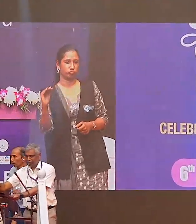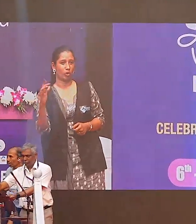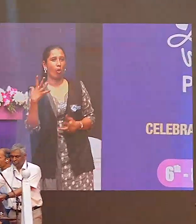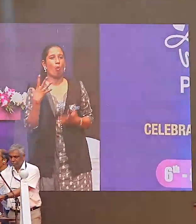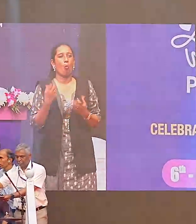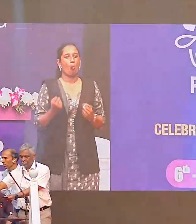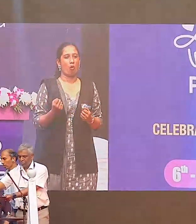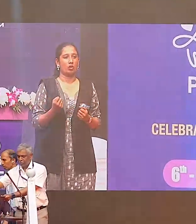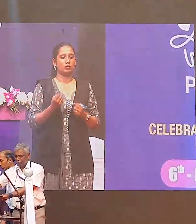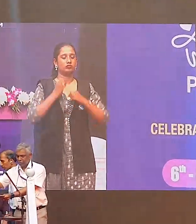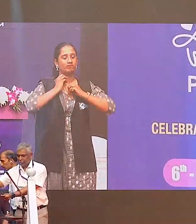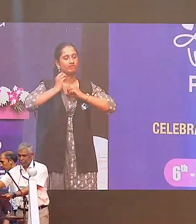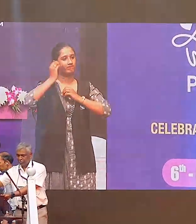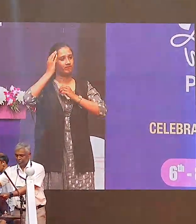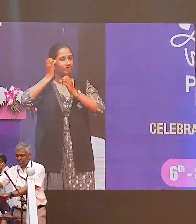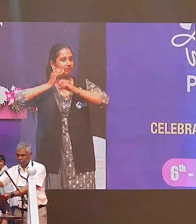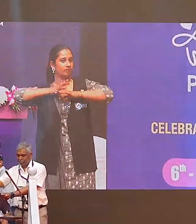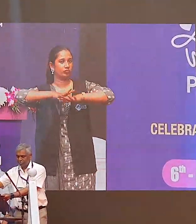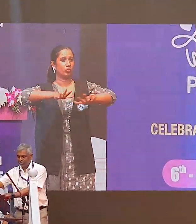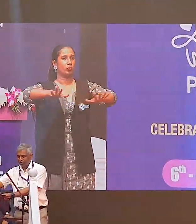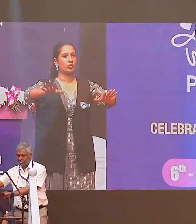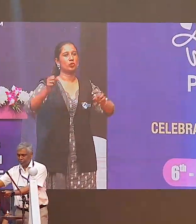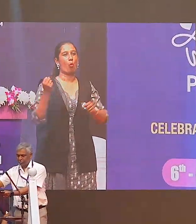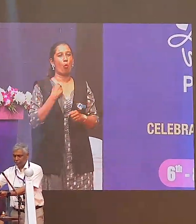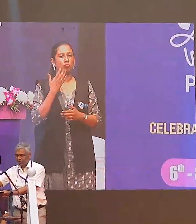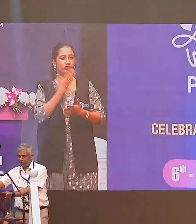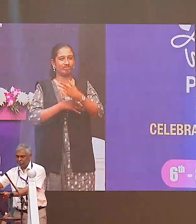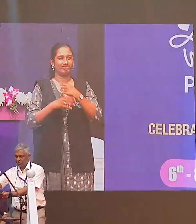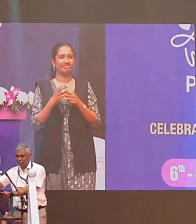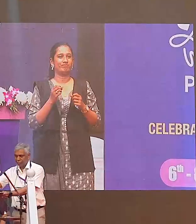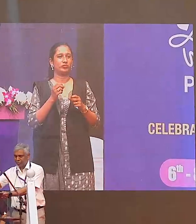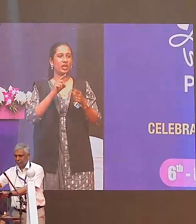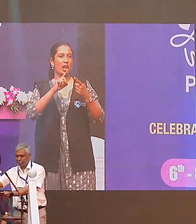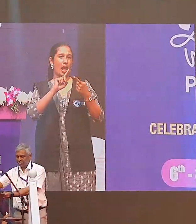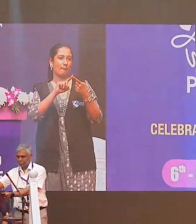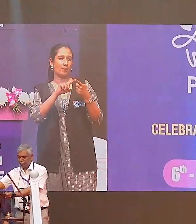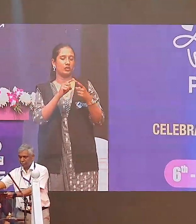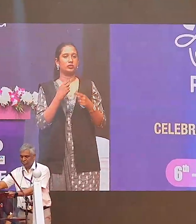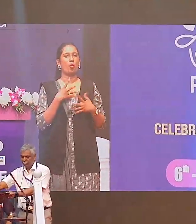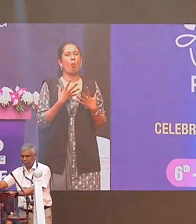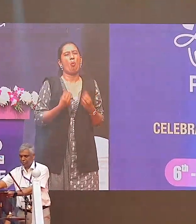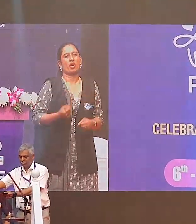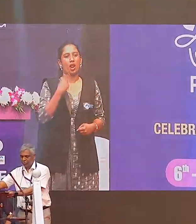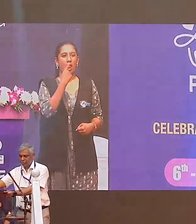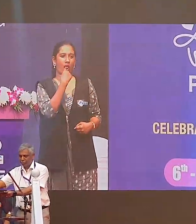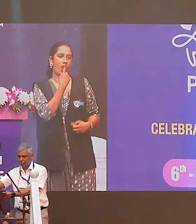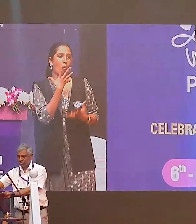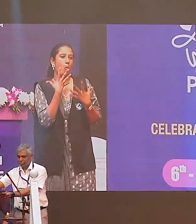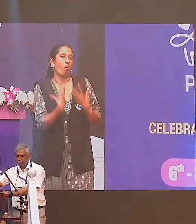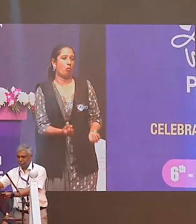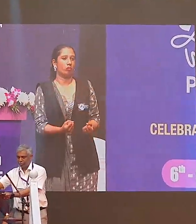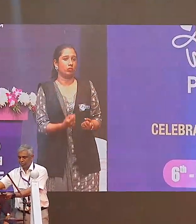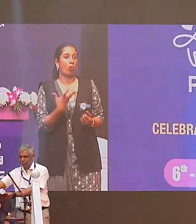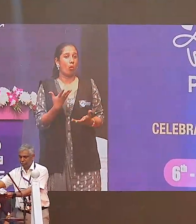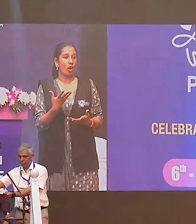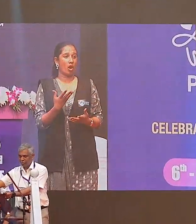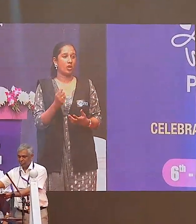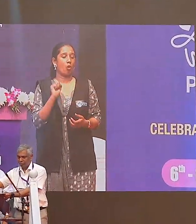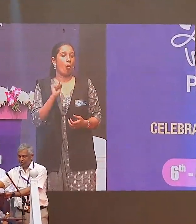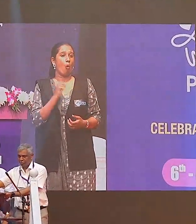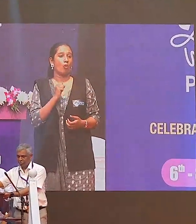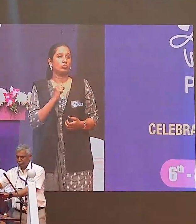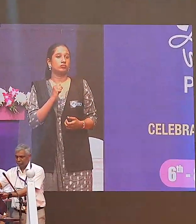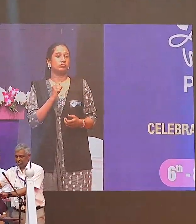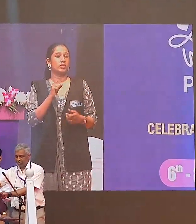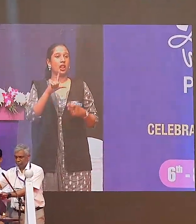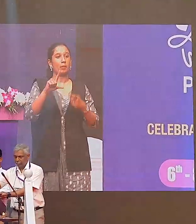to spread the awareness of epilepsy. And he decided to have the color purple because of the cure for epilepsy, which was